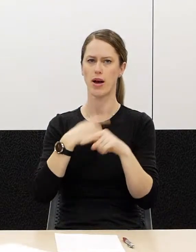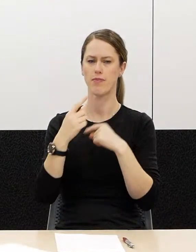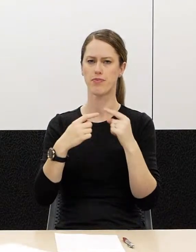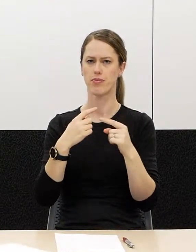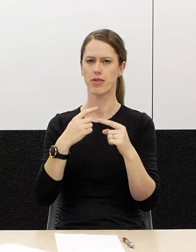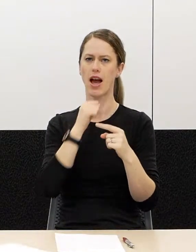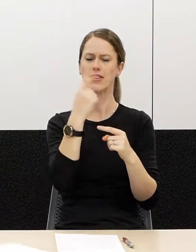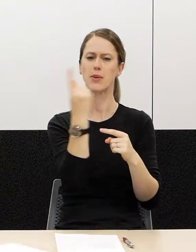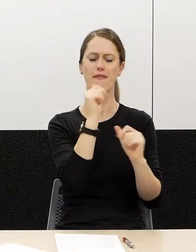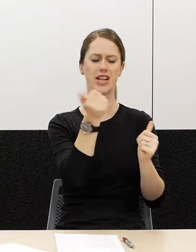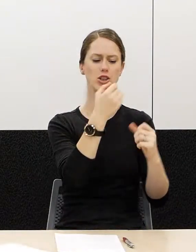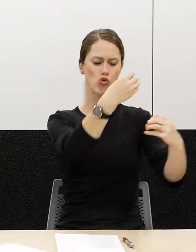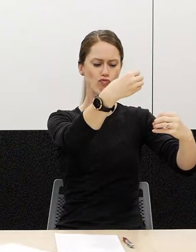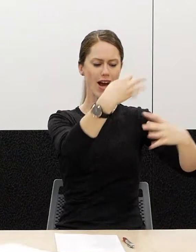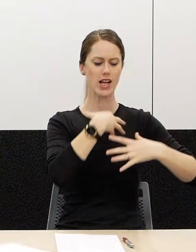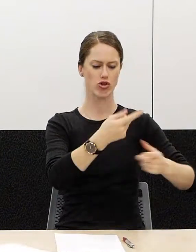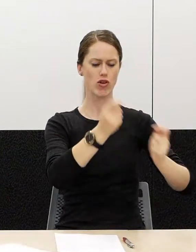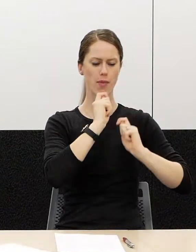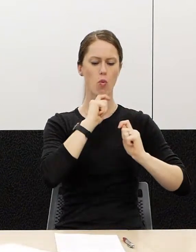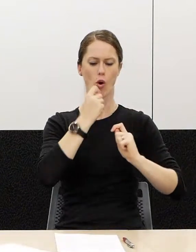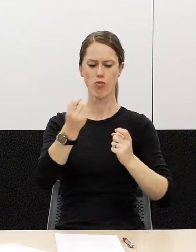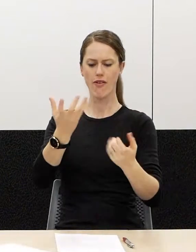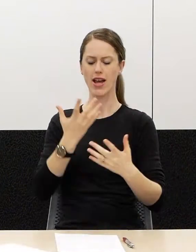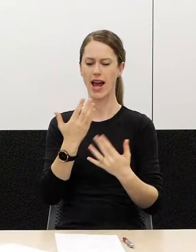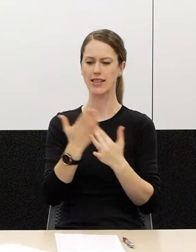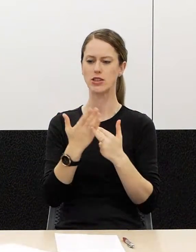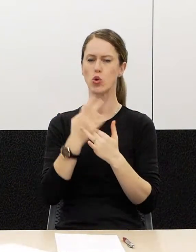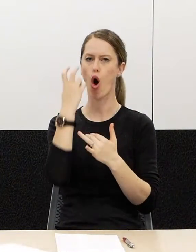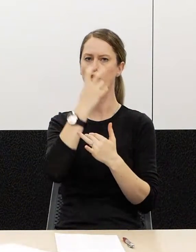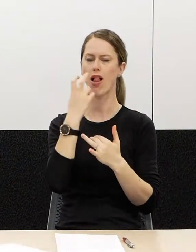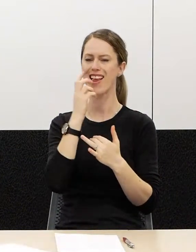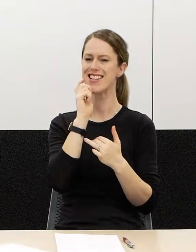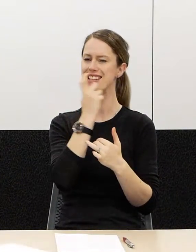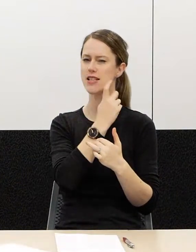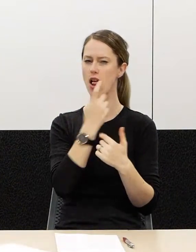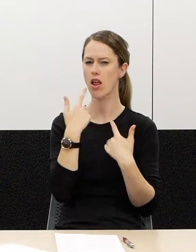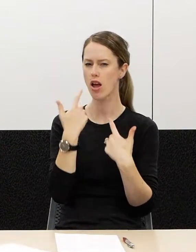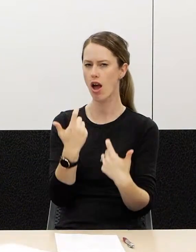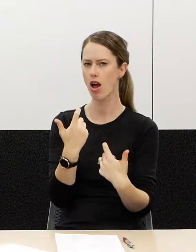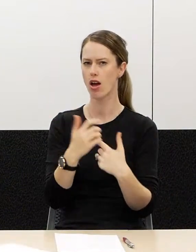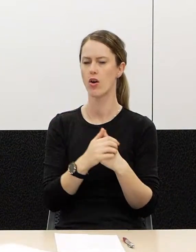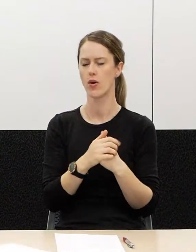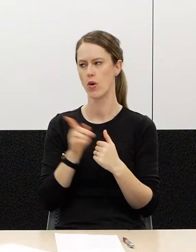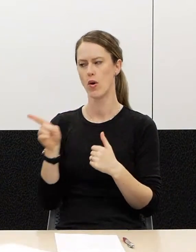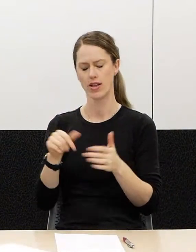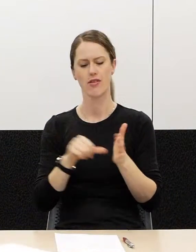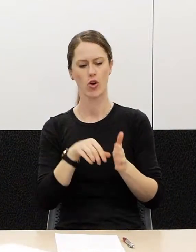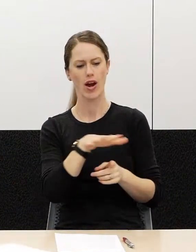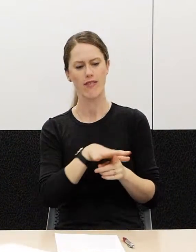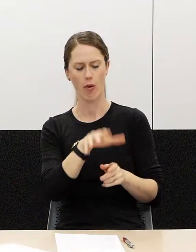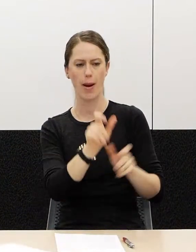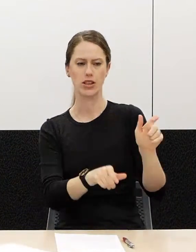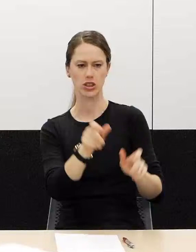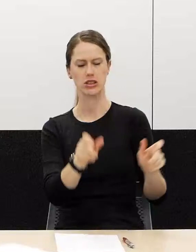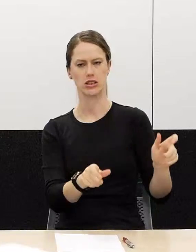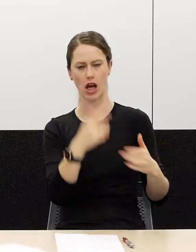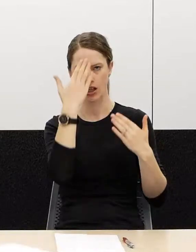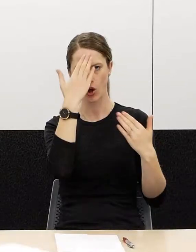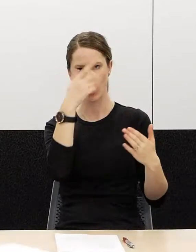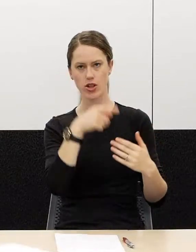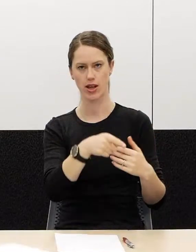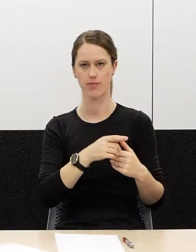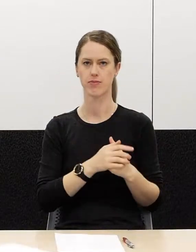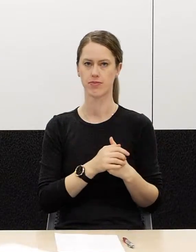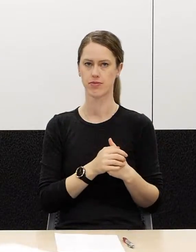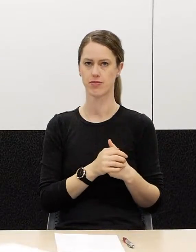had radiation treatment, there we go. When they've had radiotherapy treatment, it is a difficult area for patients. I really acknowledge that, and I